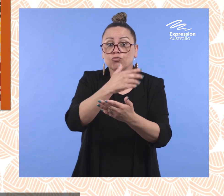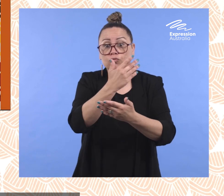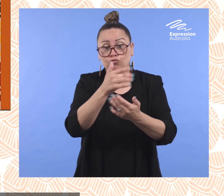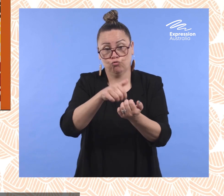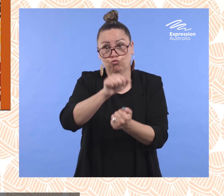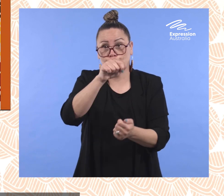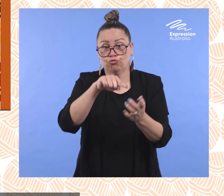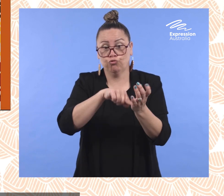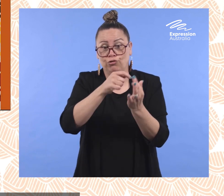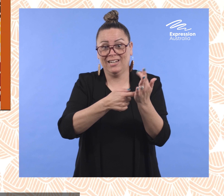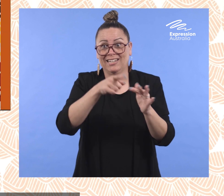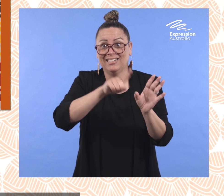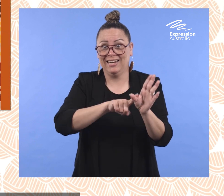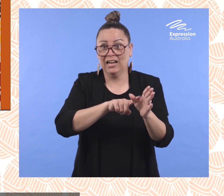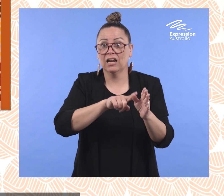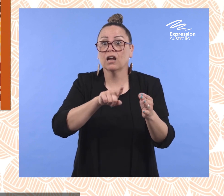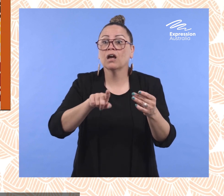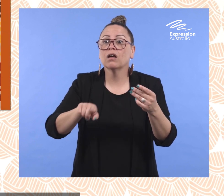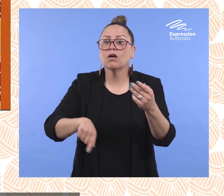the same time, but voice first.